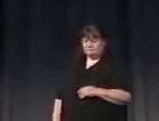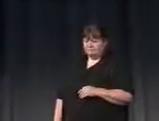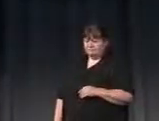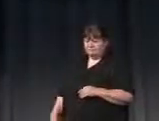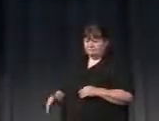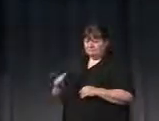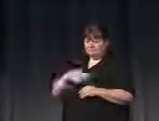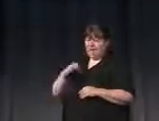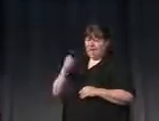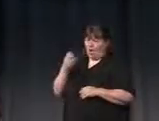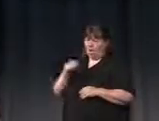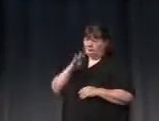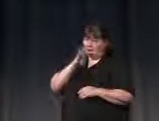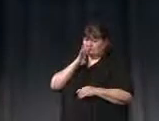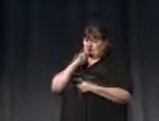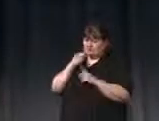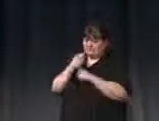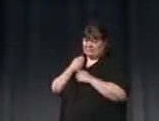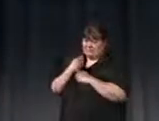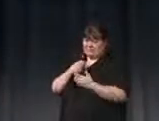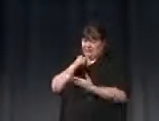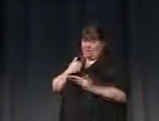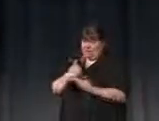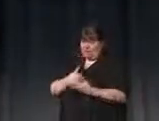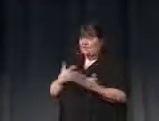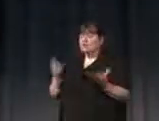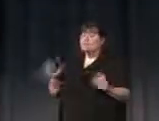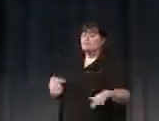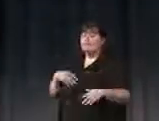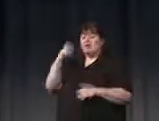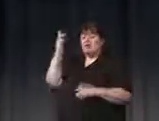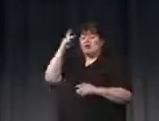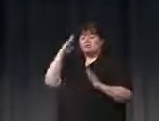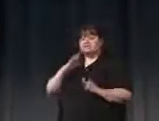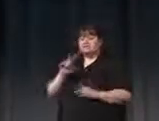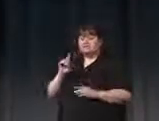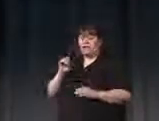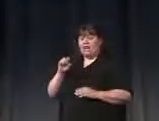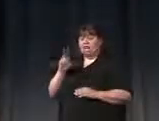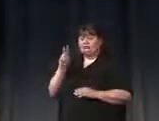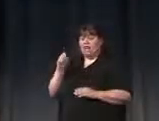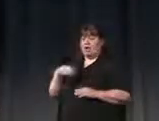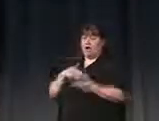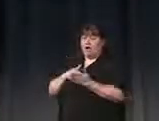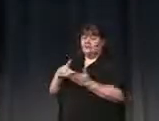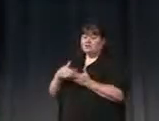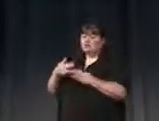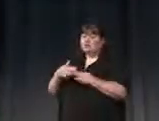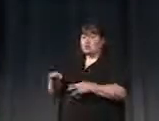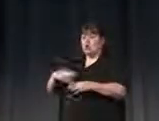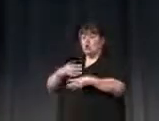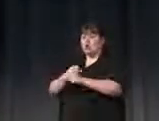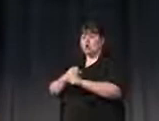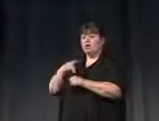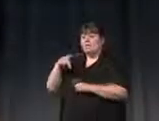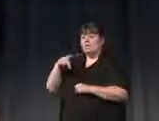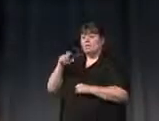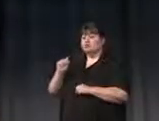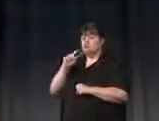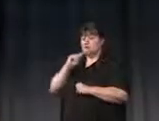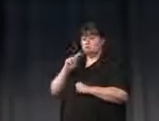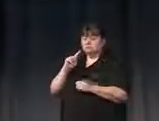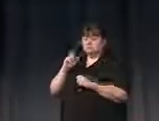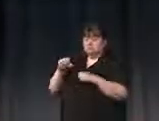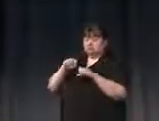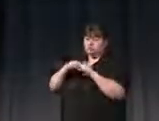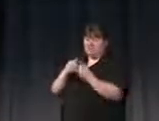My own speech therapy is going to fail me with that. For philosopher Gilles Deleuze, in his often cited short article, Postscript on the Societies of Control